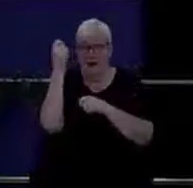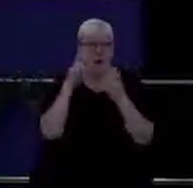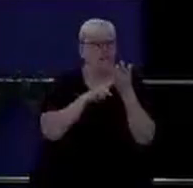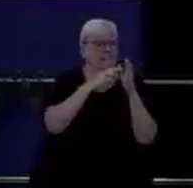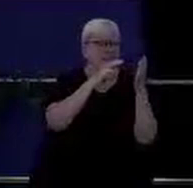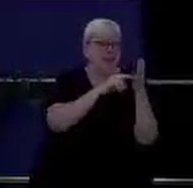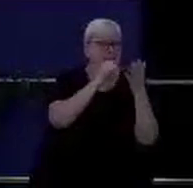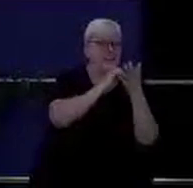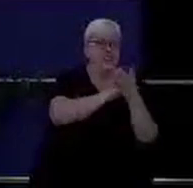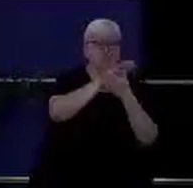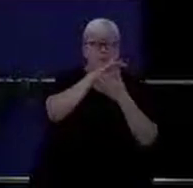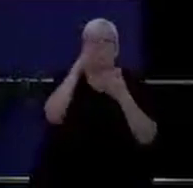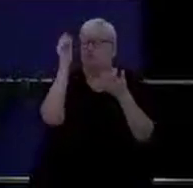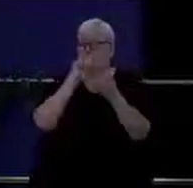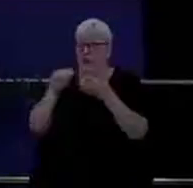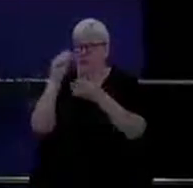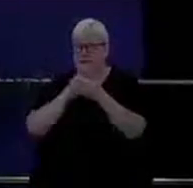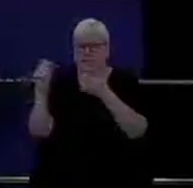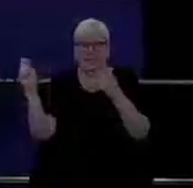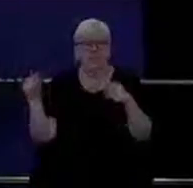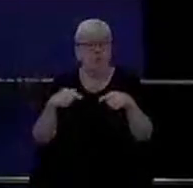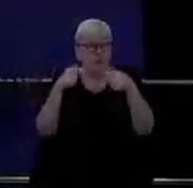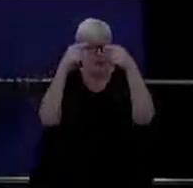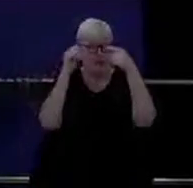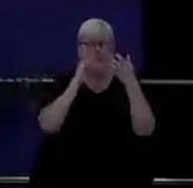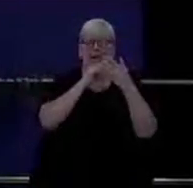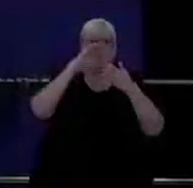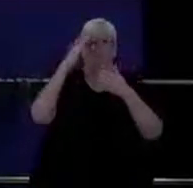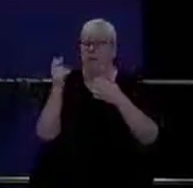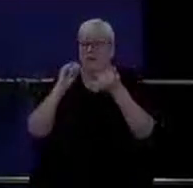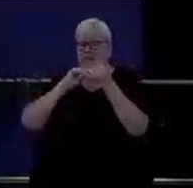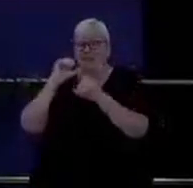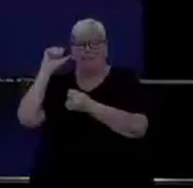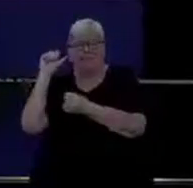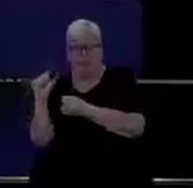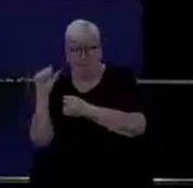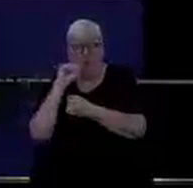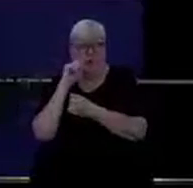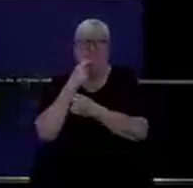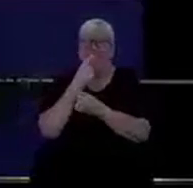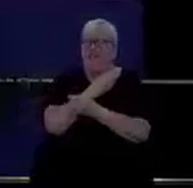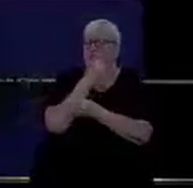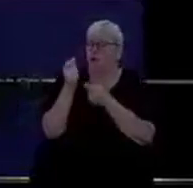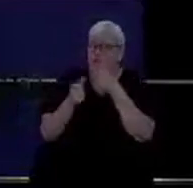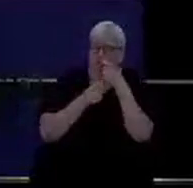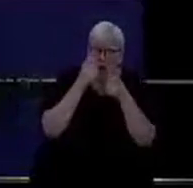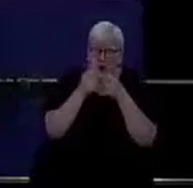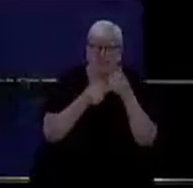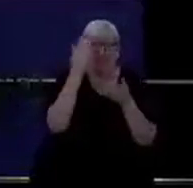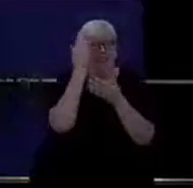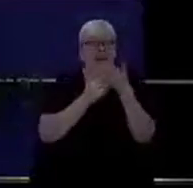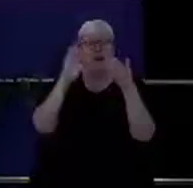writing competition for S5 and S6 students, which I will also say a few words about, and then it's half